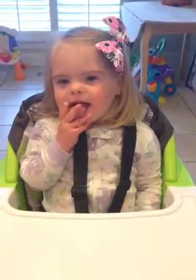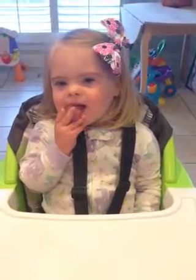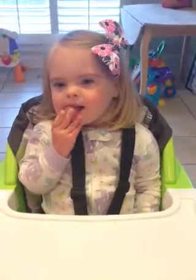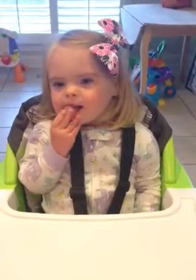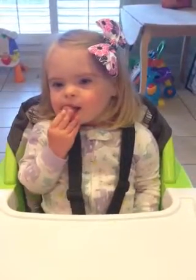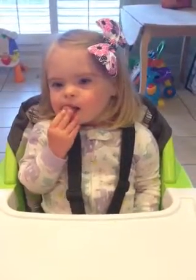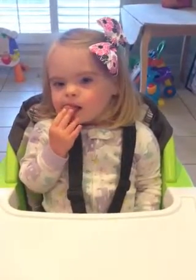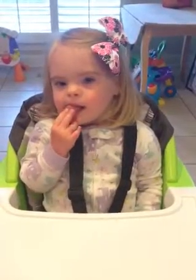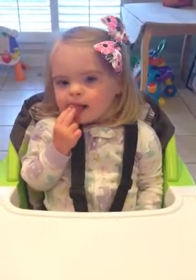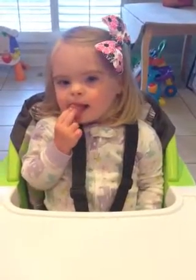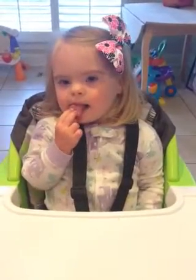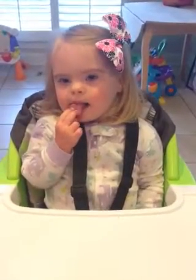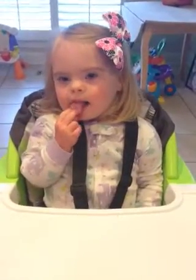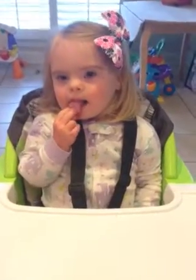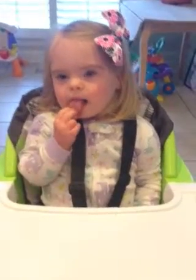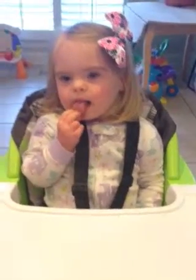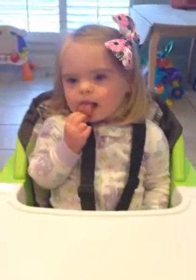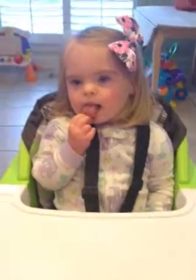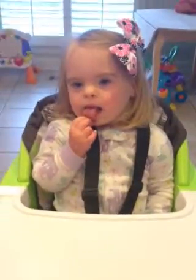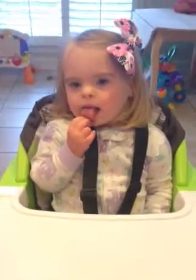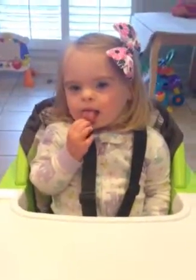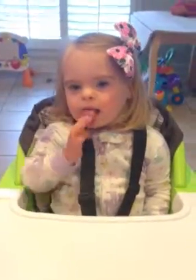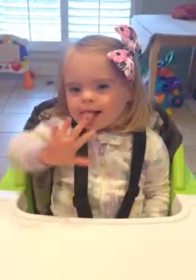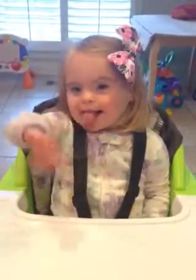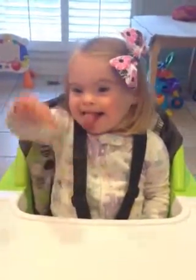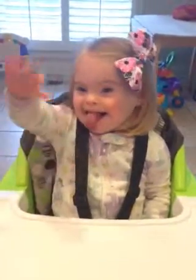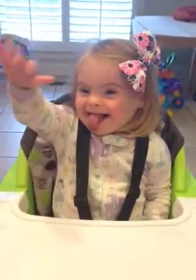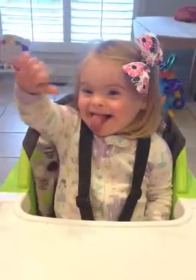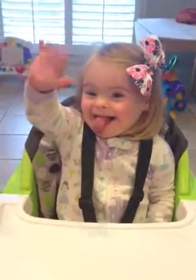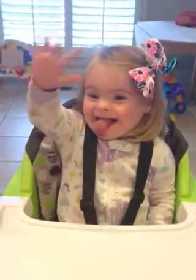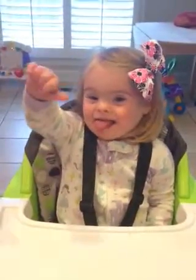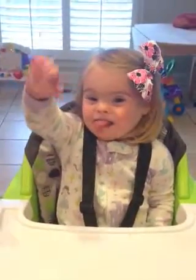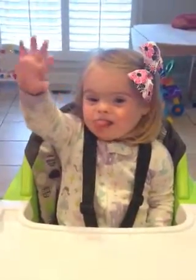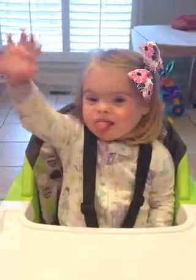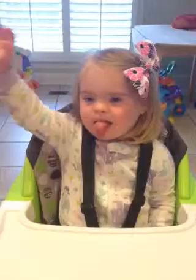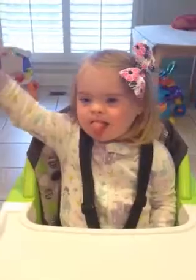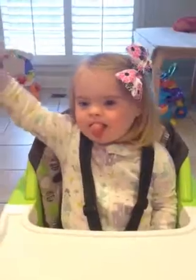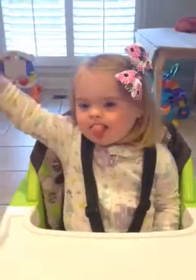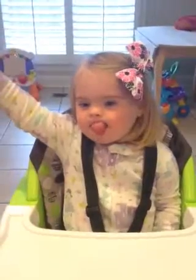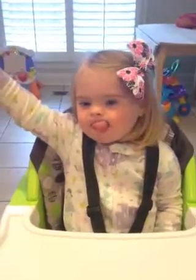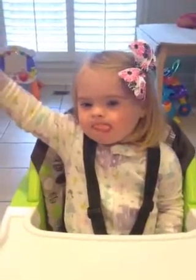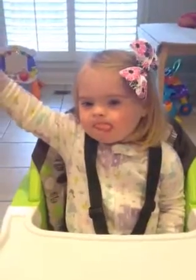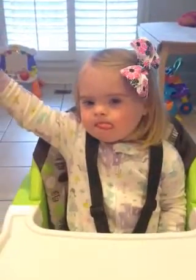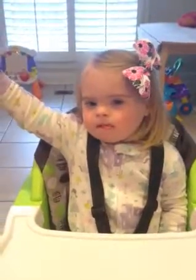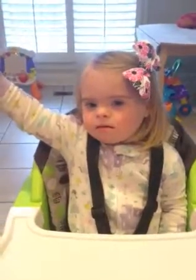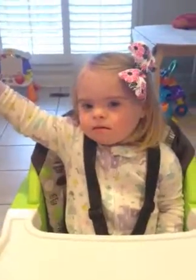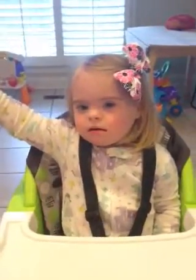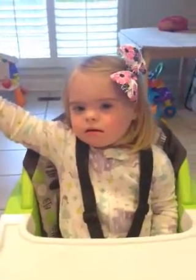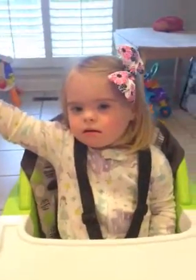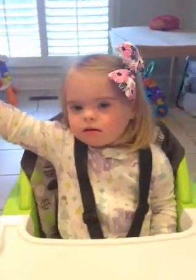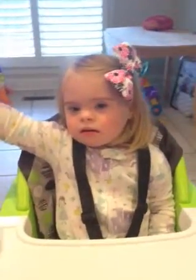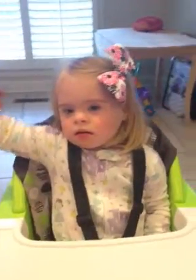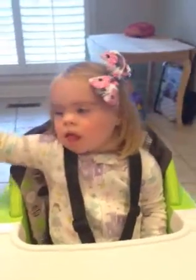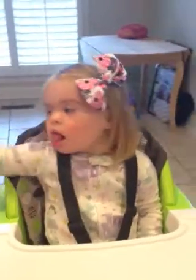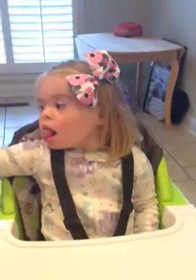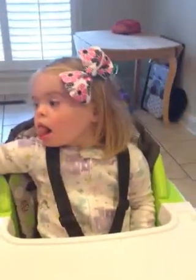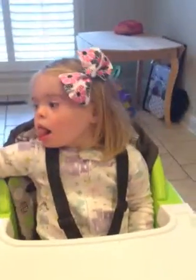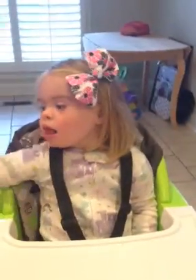Hi, Miss Tavia. Say hi. We're going to do some signs for you to show you how we do them.